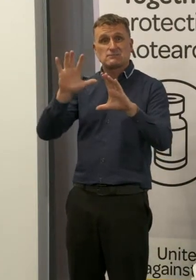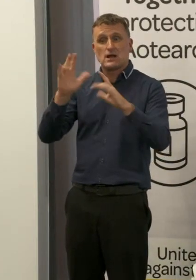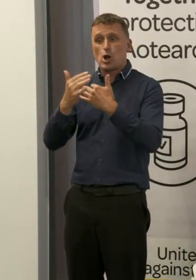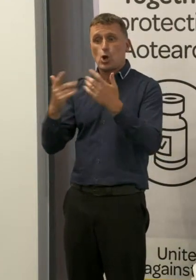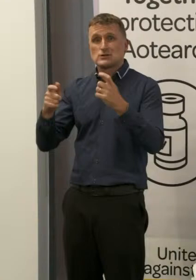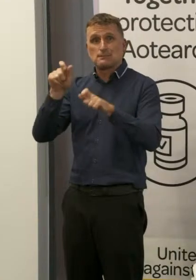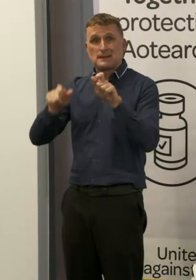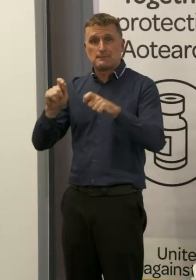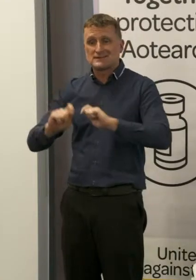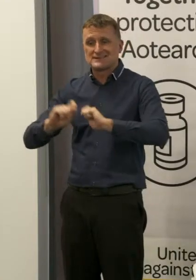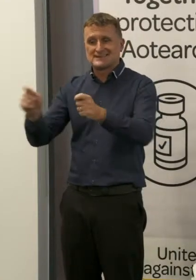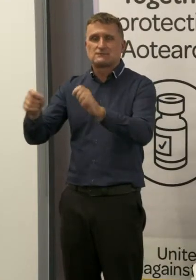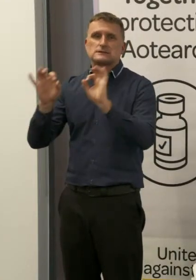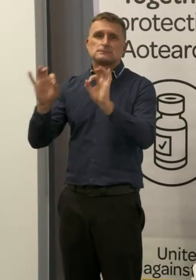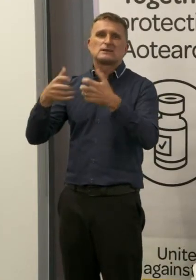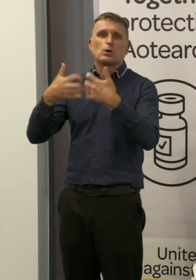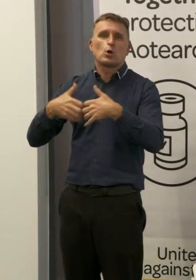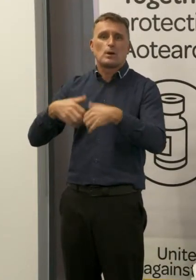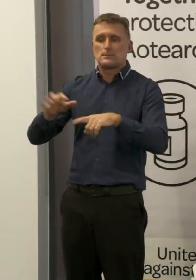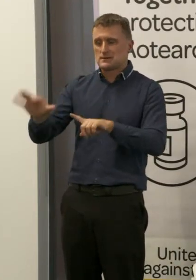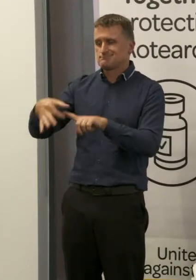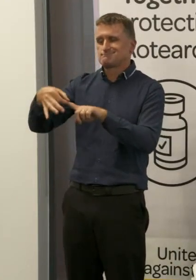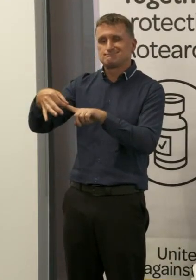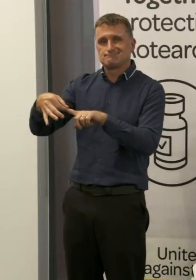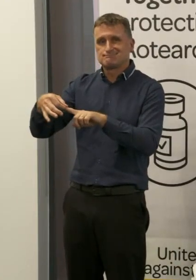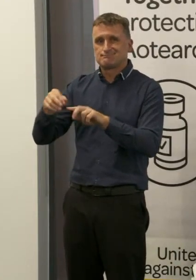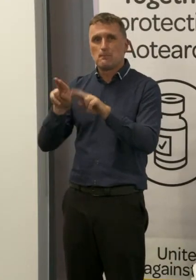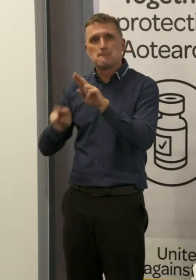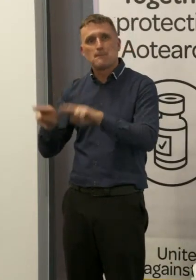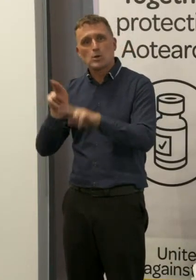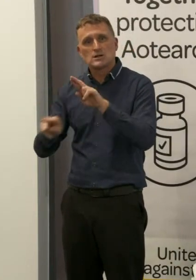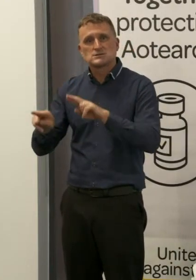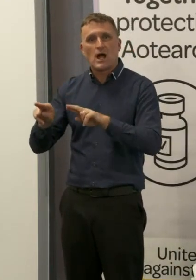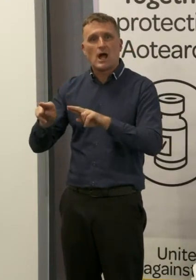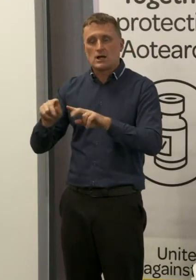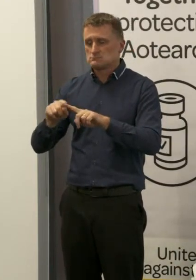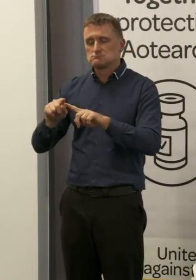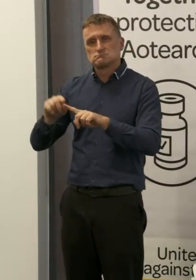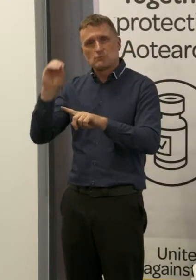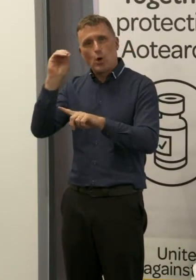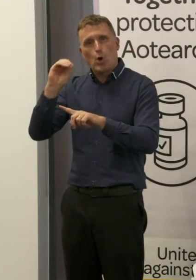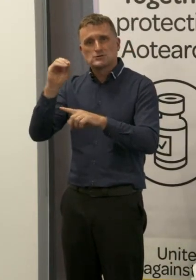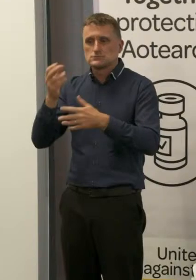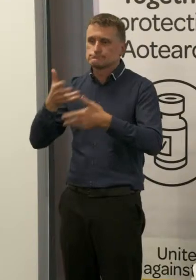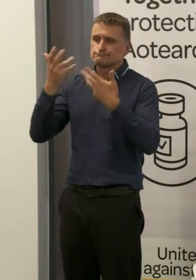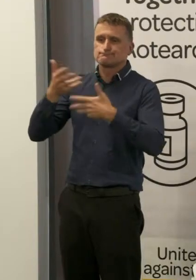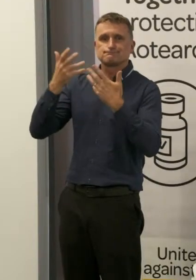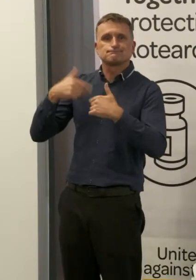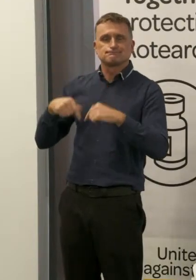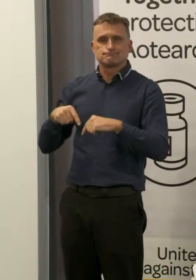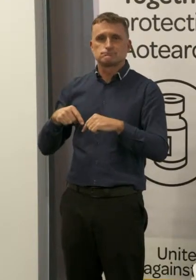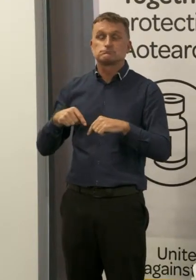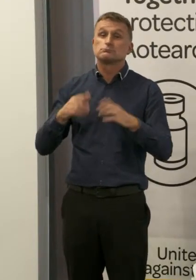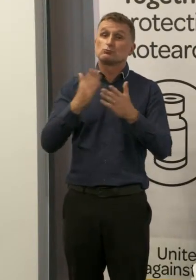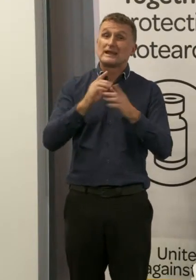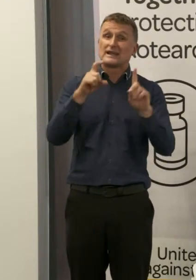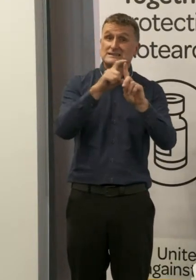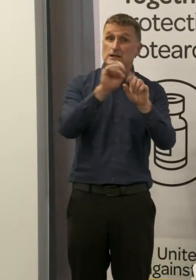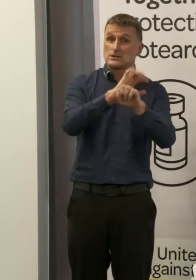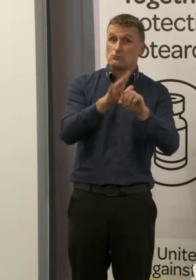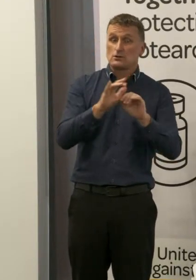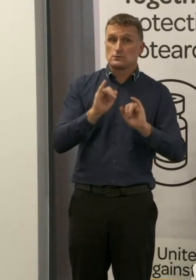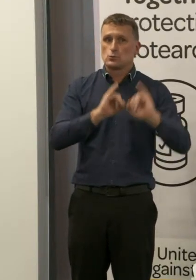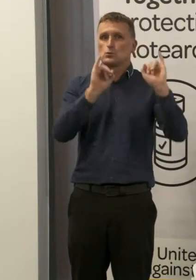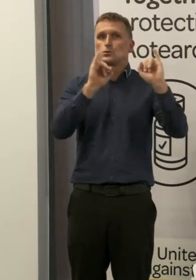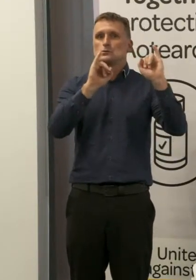case now, again, partly because Omicron is a much less severe illness than a Delta illness. And so